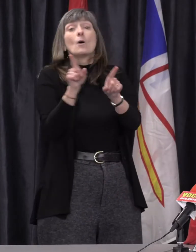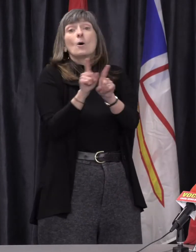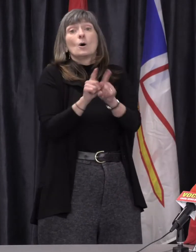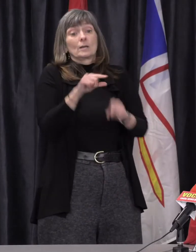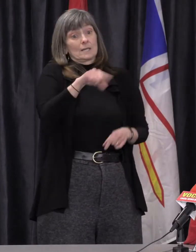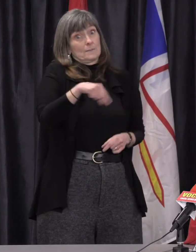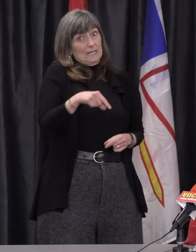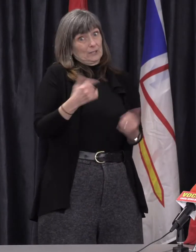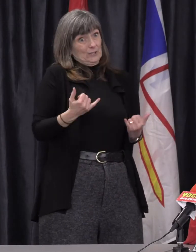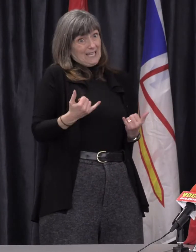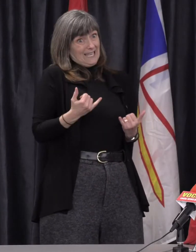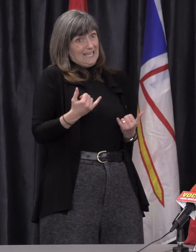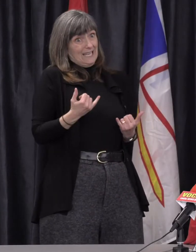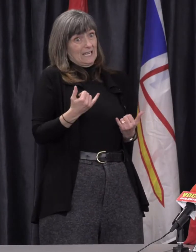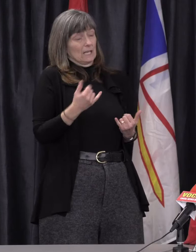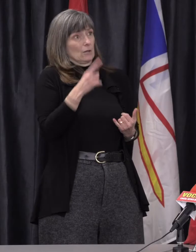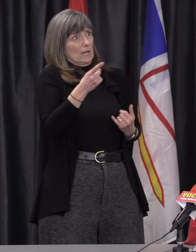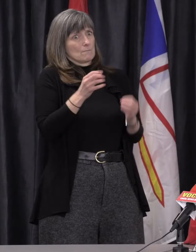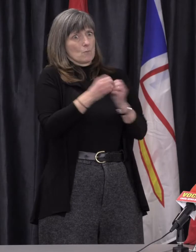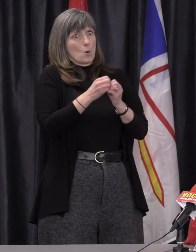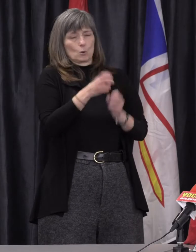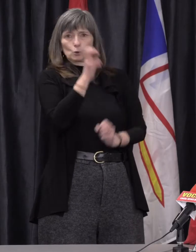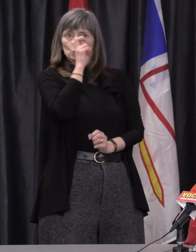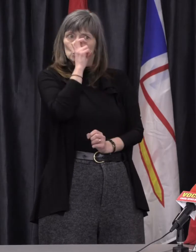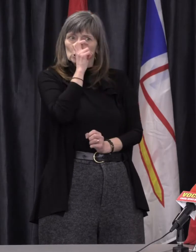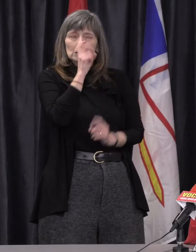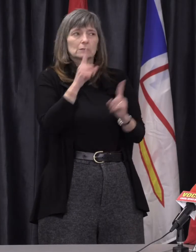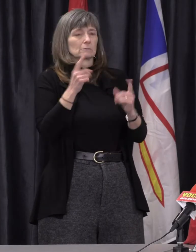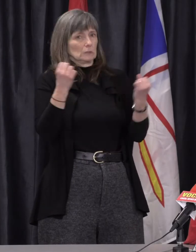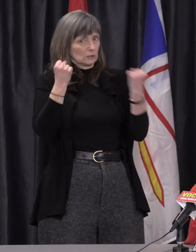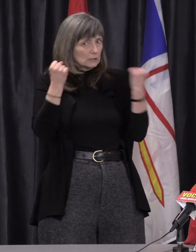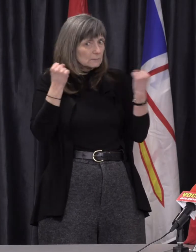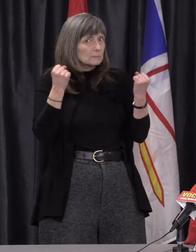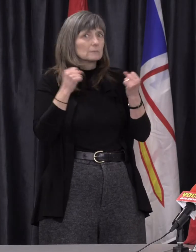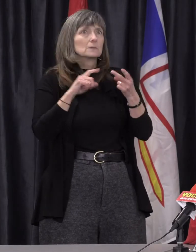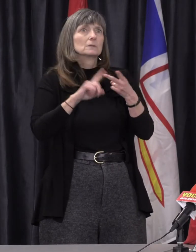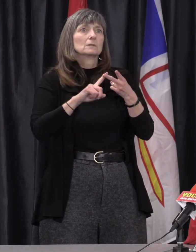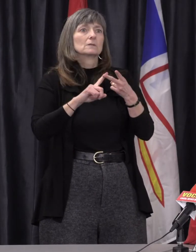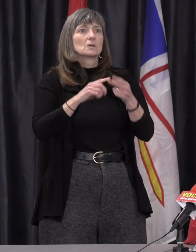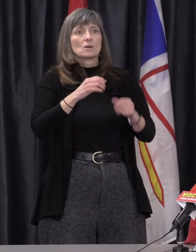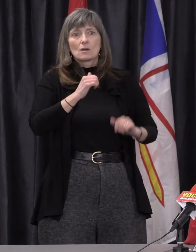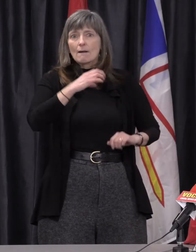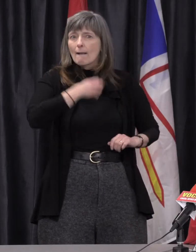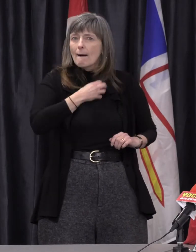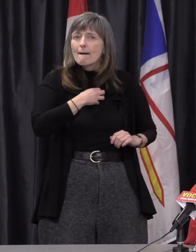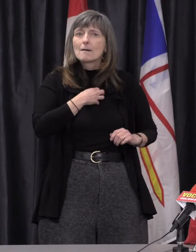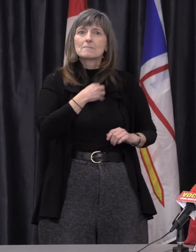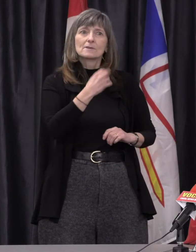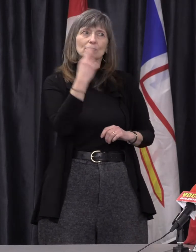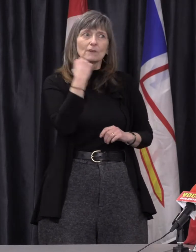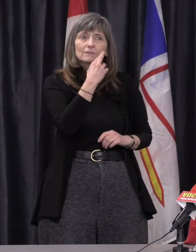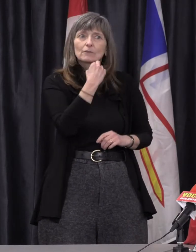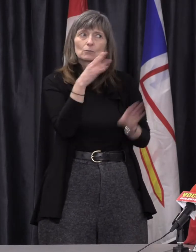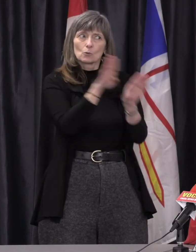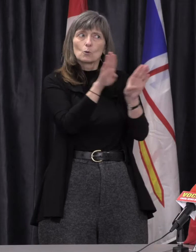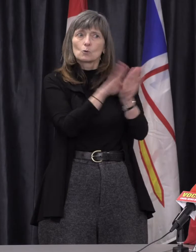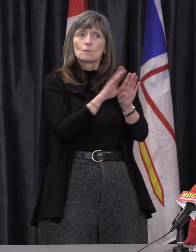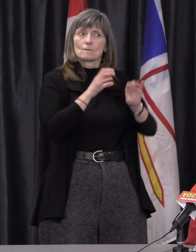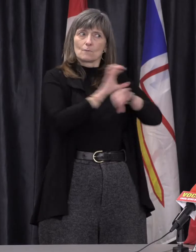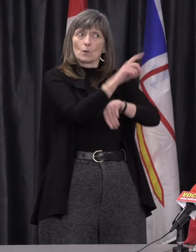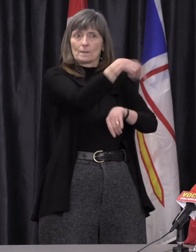much more drastic measures in terms of ordering all gyms and even things like bars and restaurants to close.